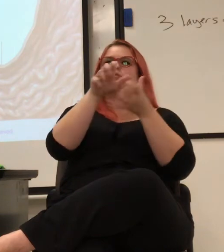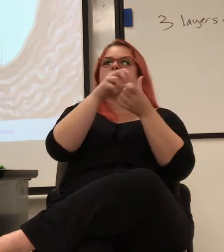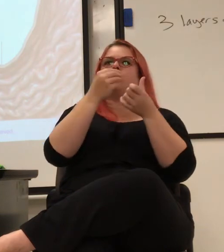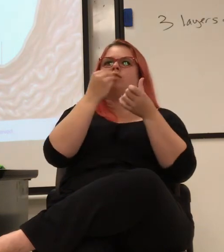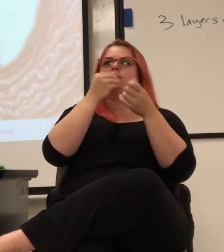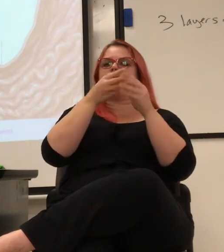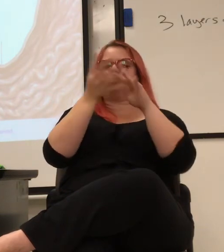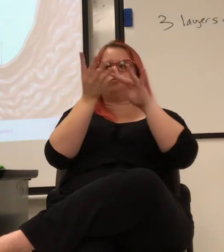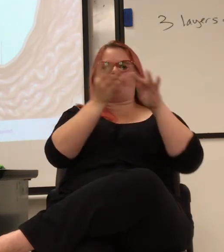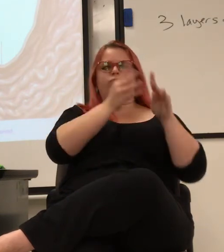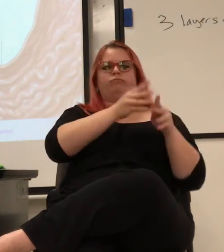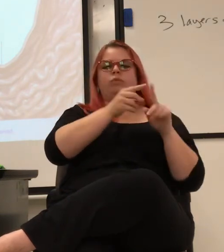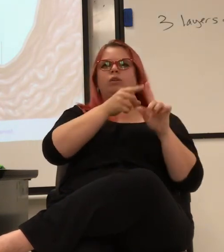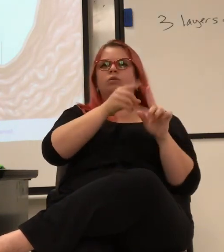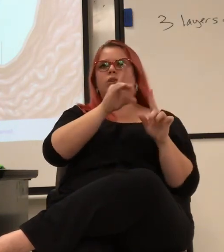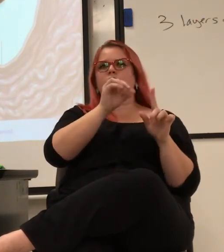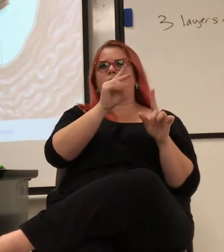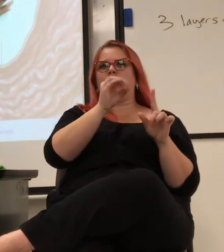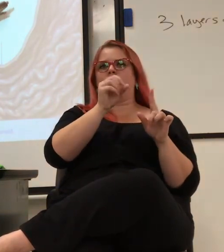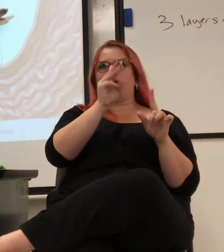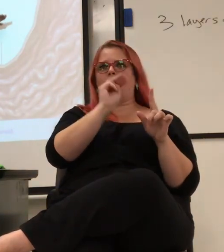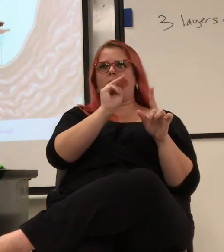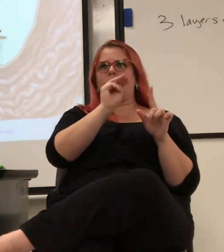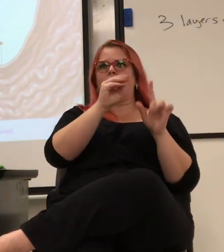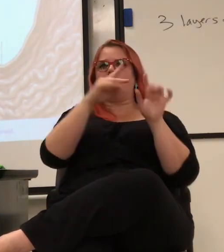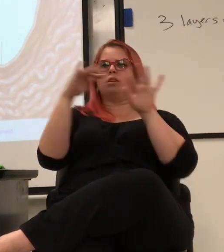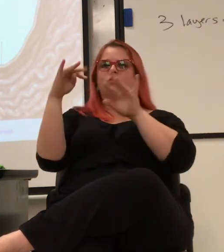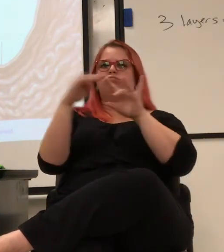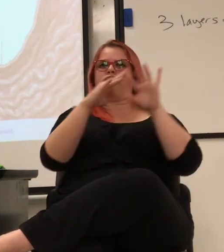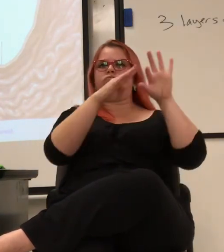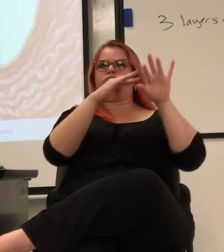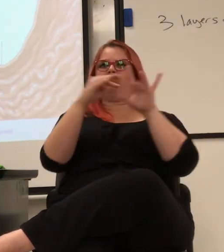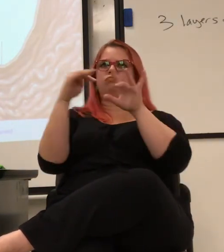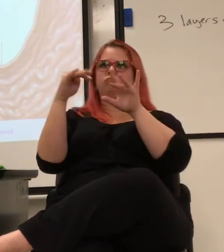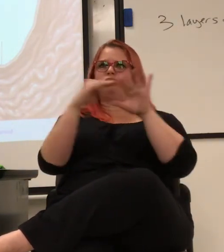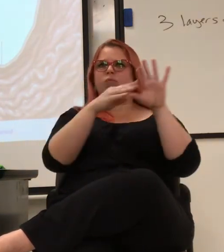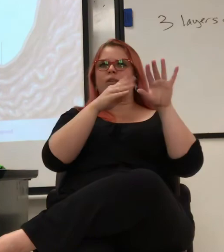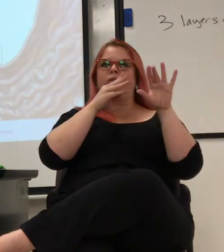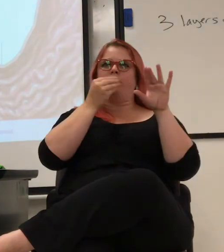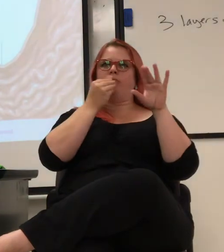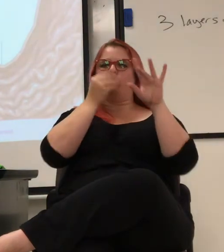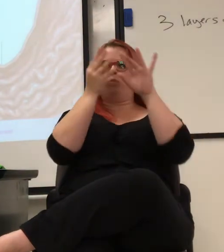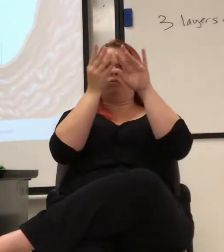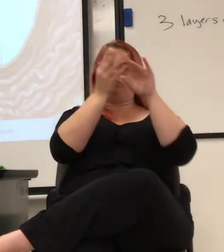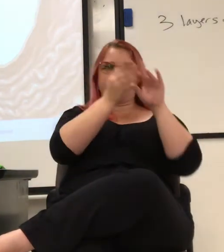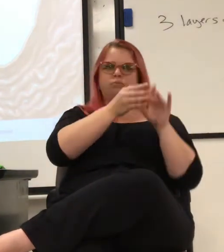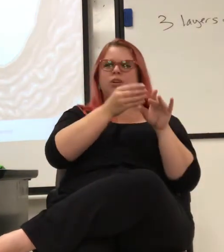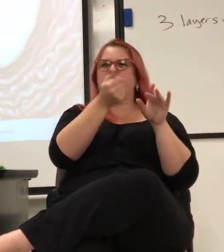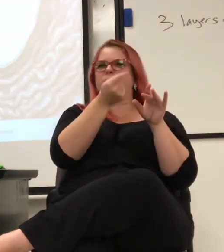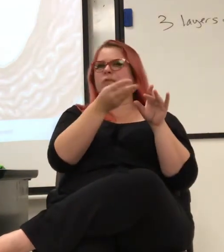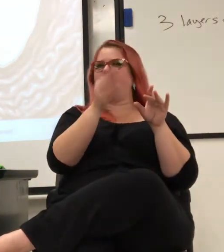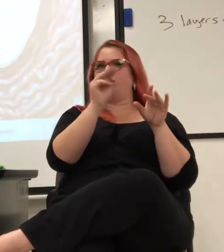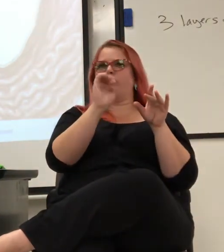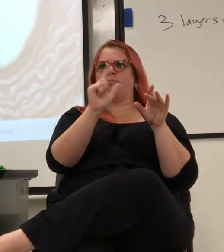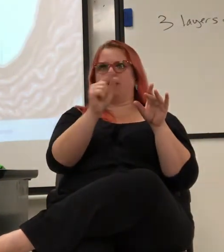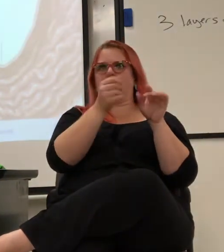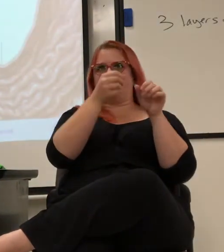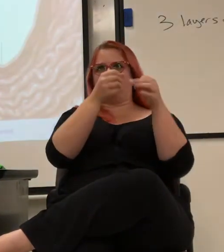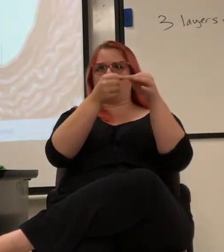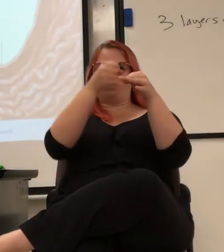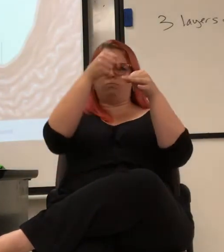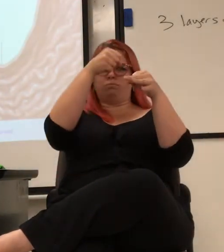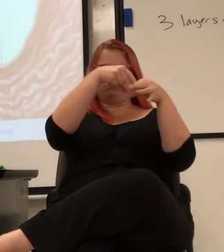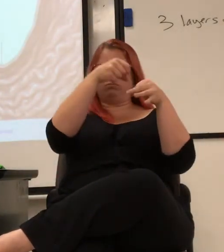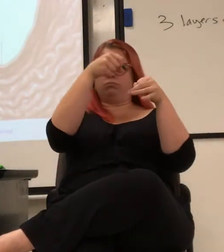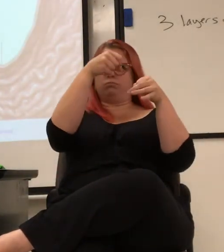to the duodenum, these waves wash the food down, and only a few mils will kind of squirt past the